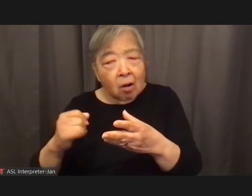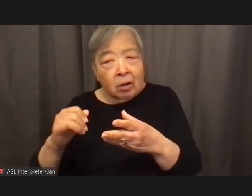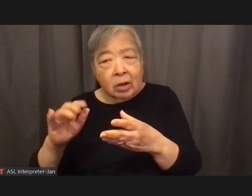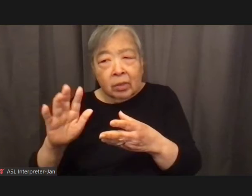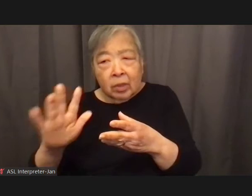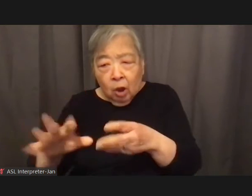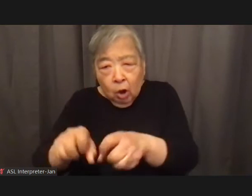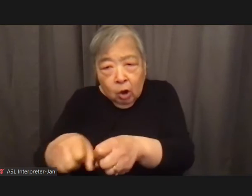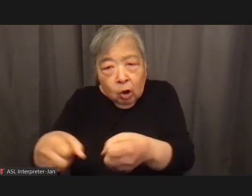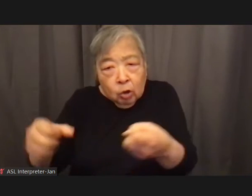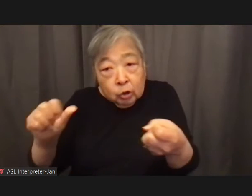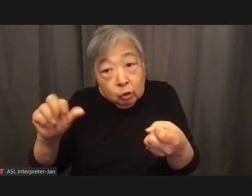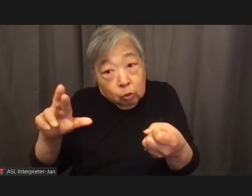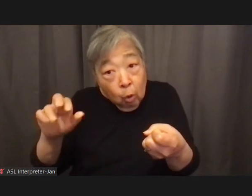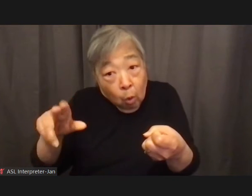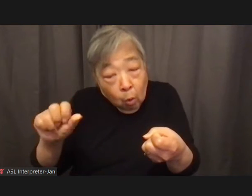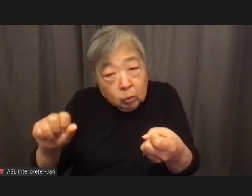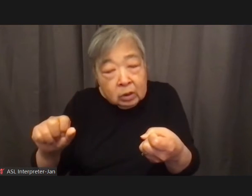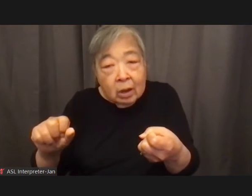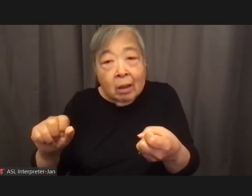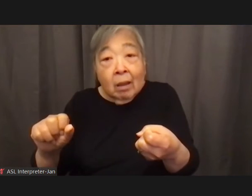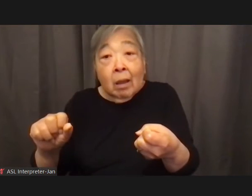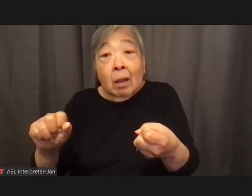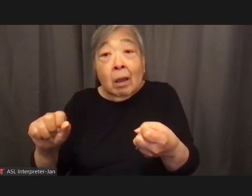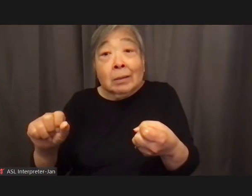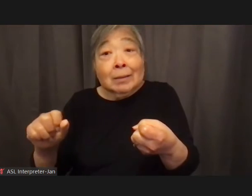scrolls in America for much higher